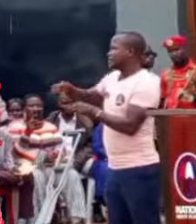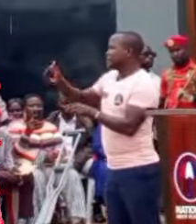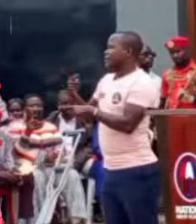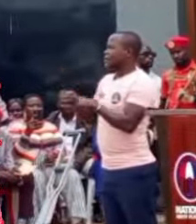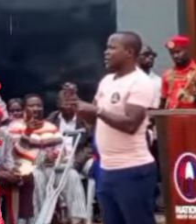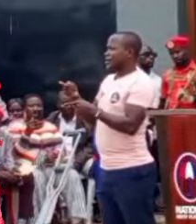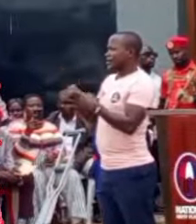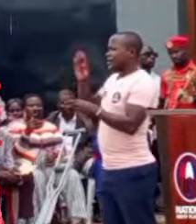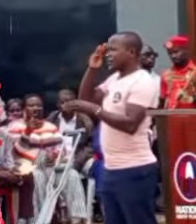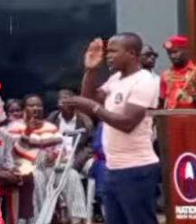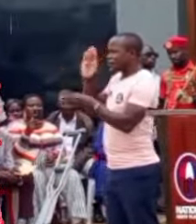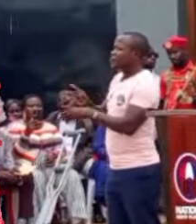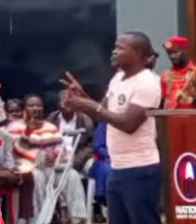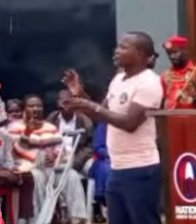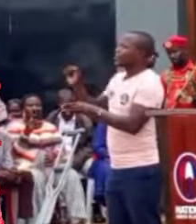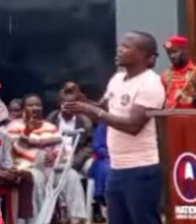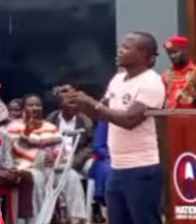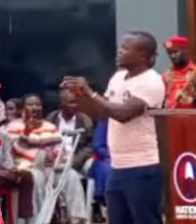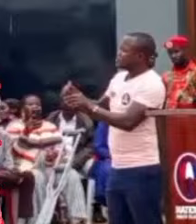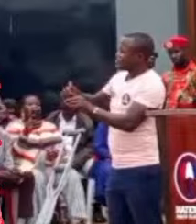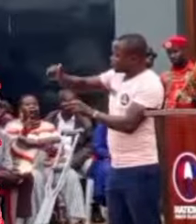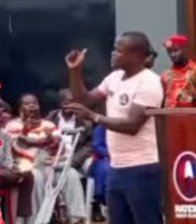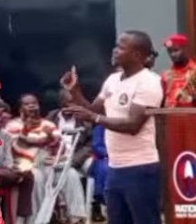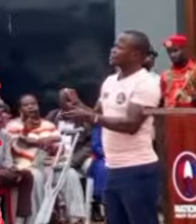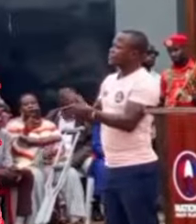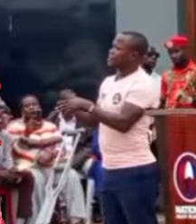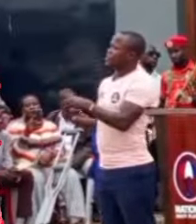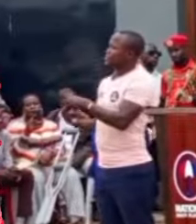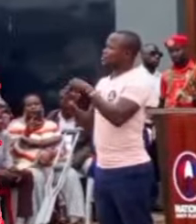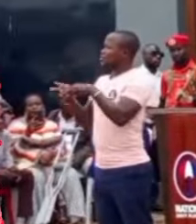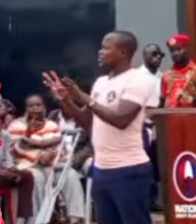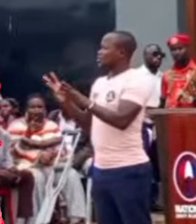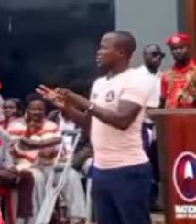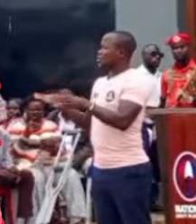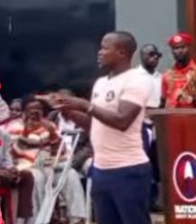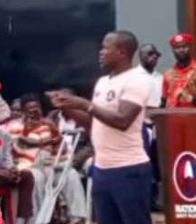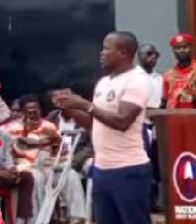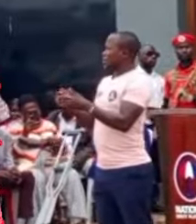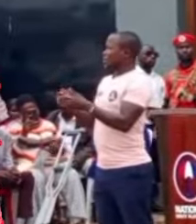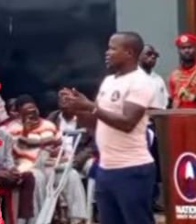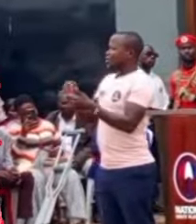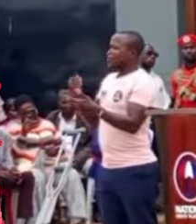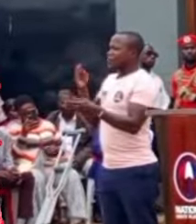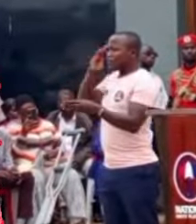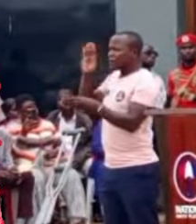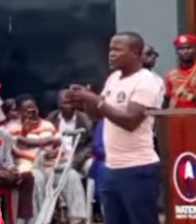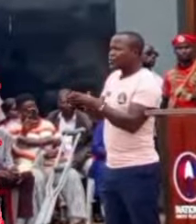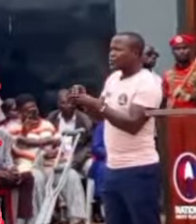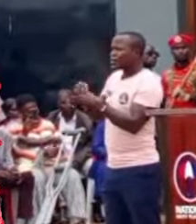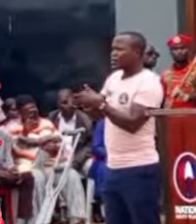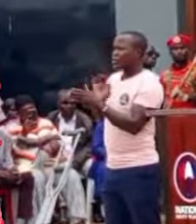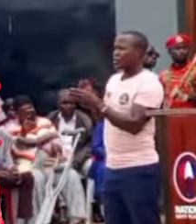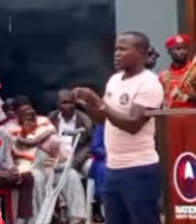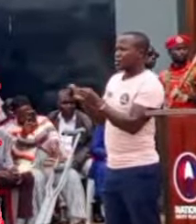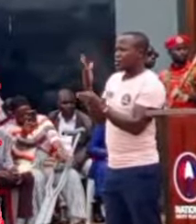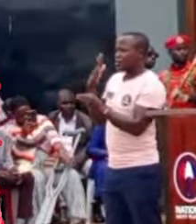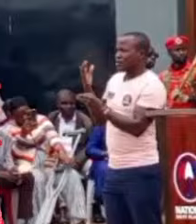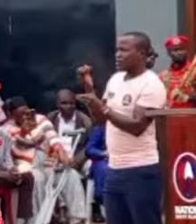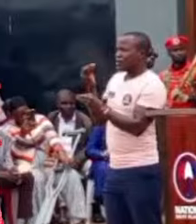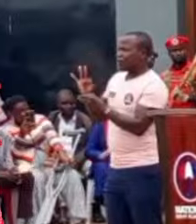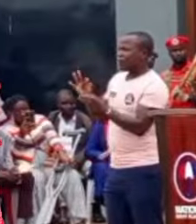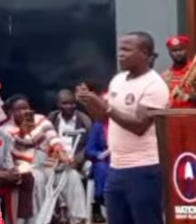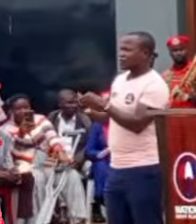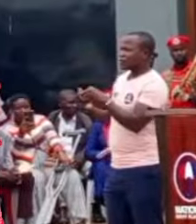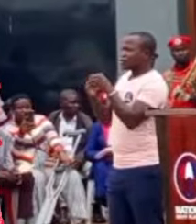neffe tulowooza banabantu beesobola mu ngeri ey'enjawulo. Feno tubadde nga tukkiririza mu baganda baffe abo